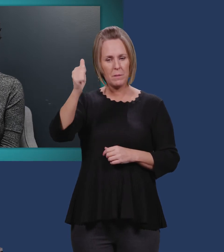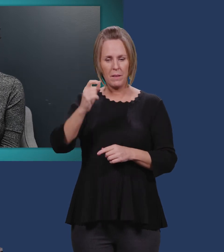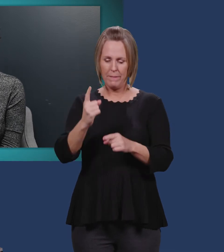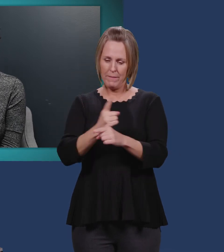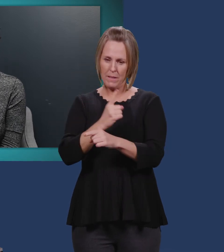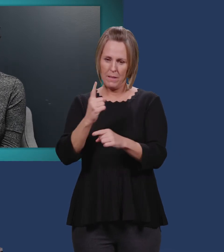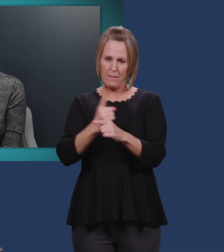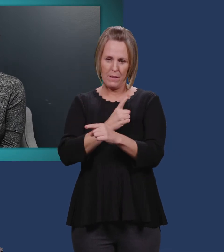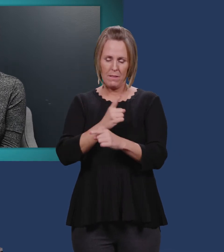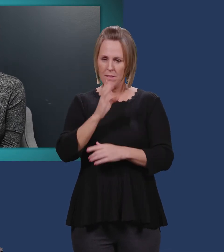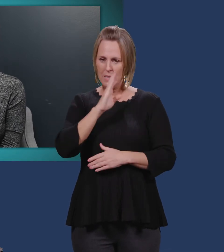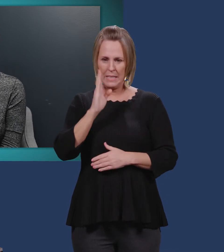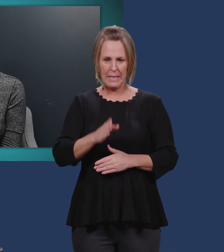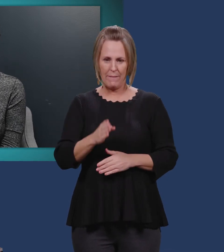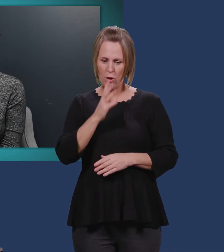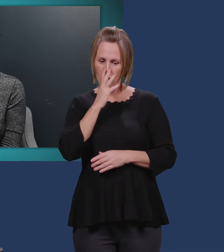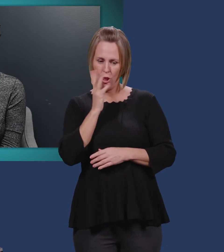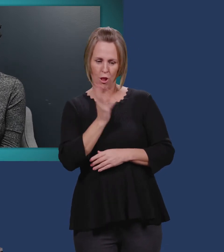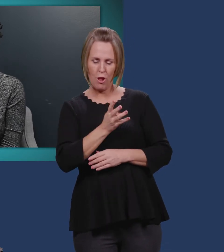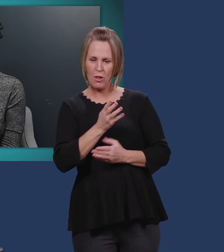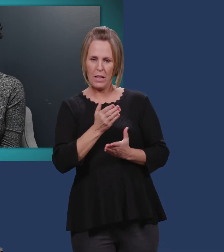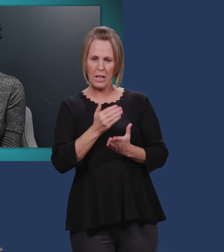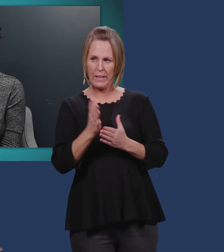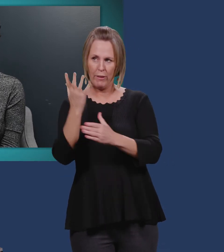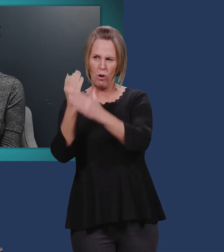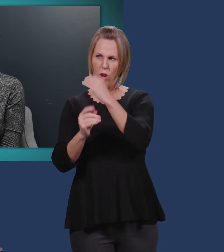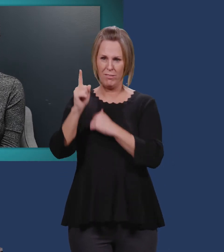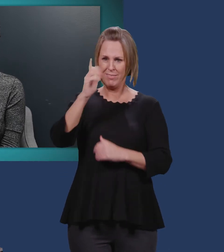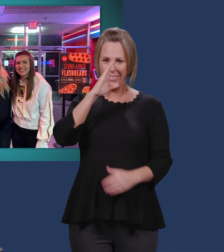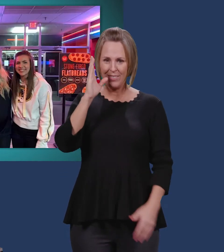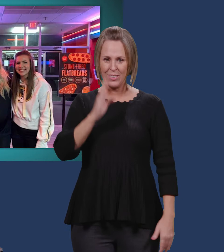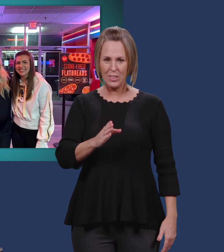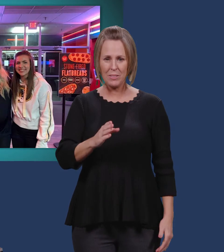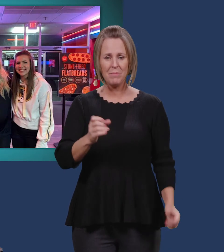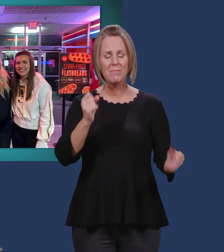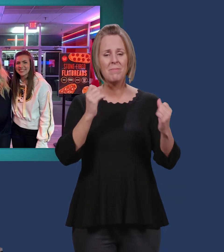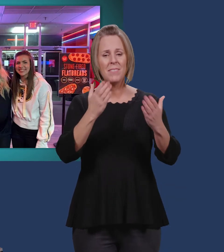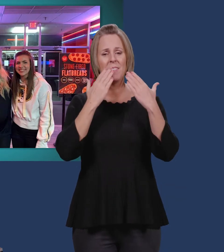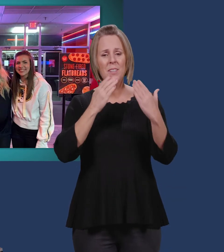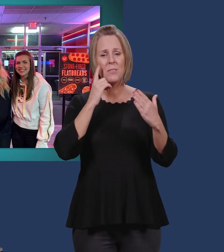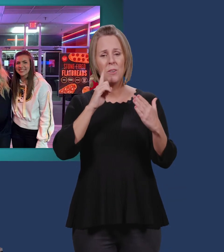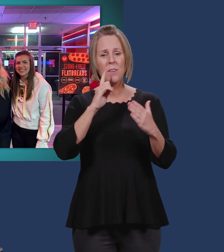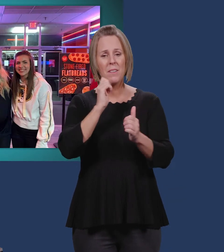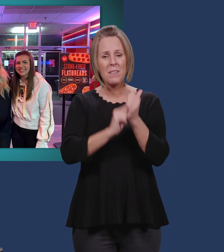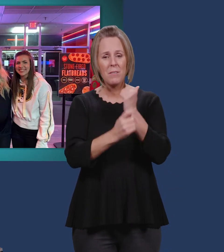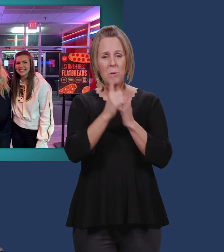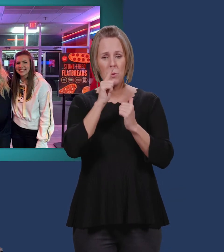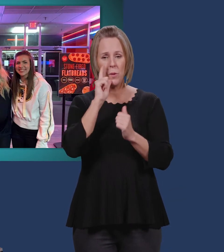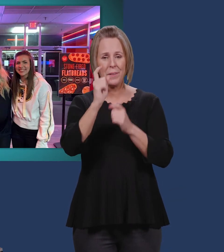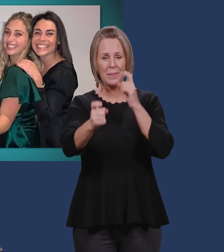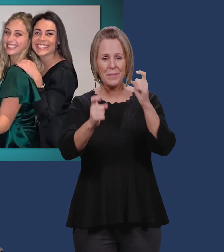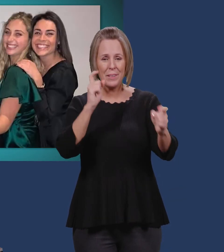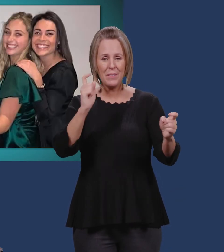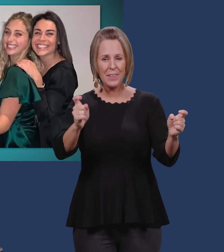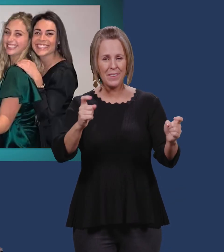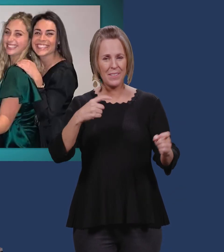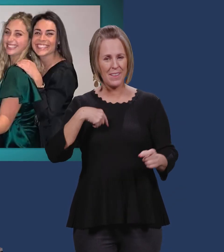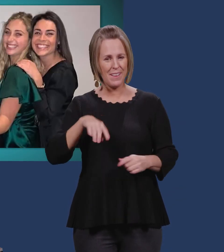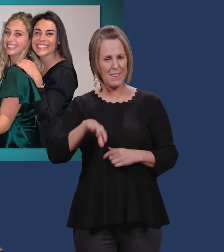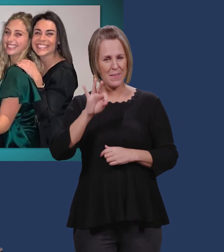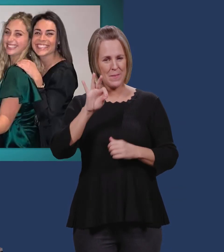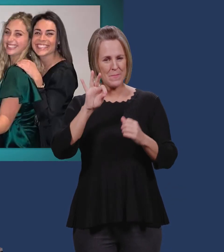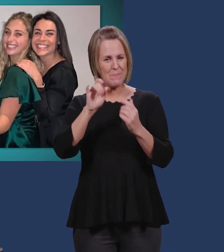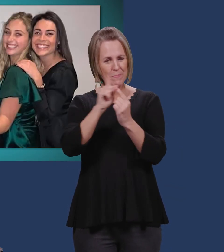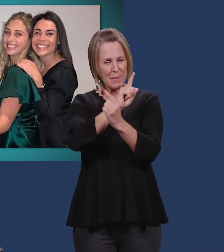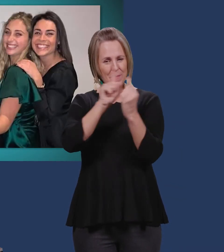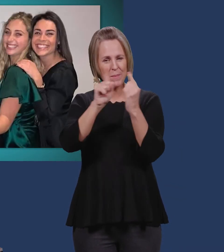alone. I just want to say thank you to everyone who has given. I've been able to find such a community here at The Crossing within my small